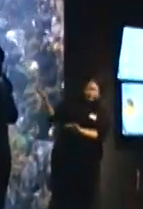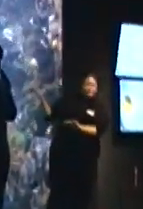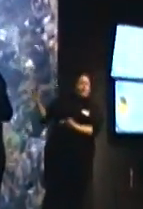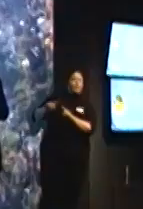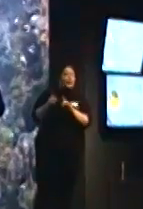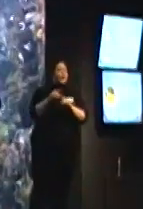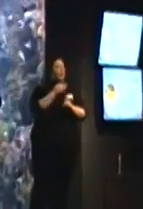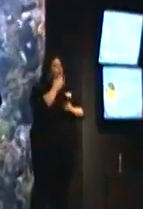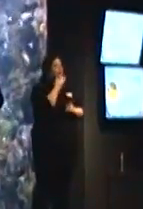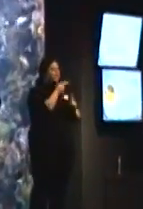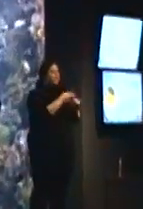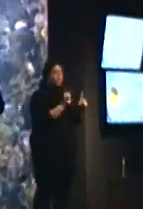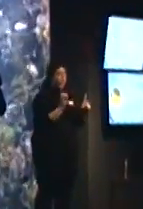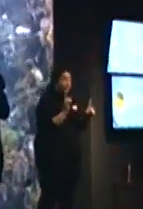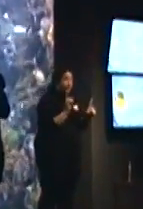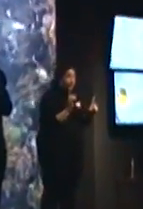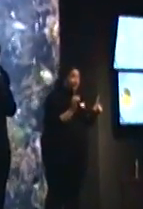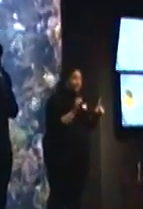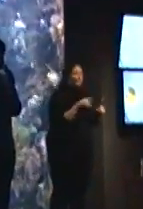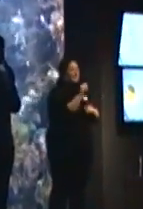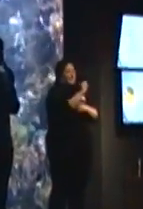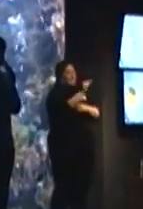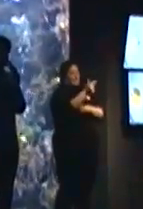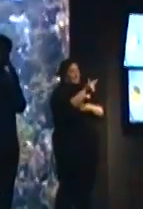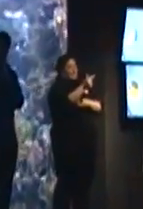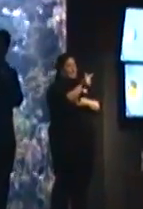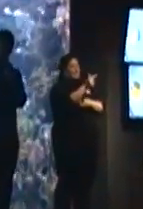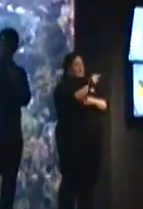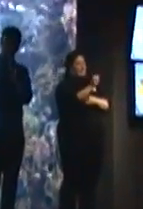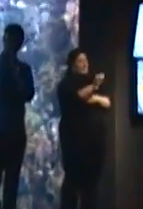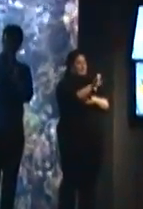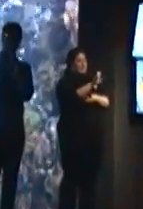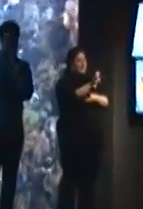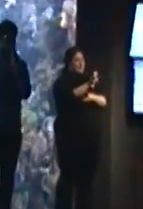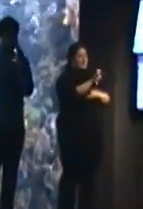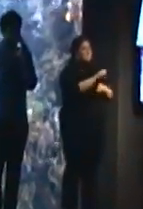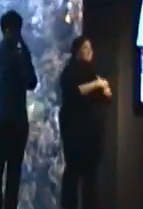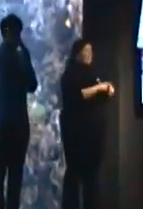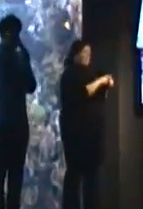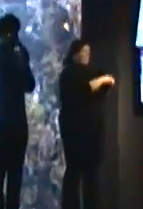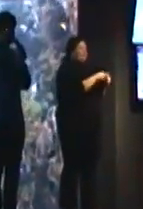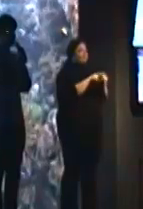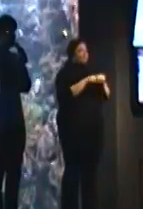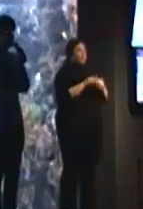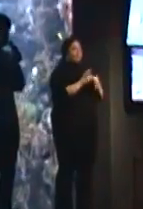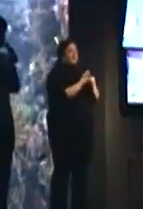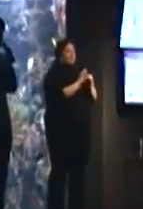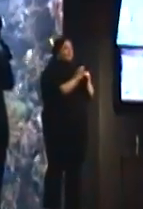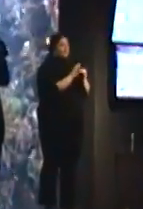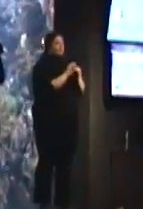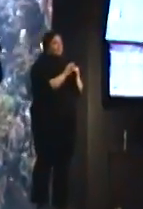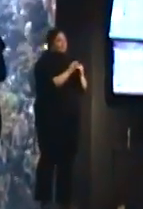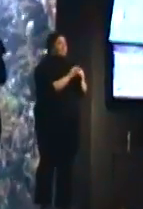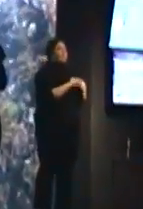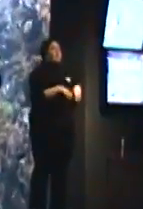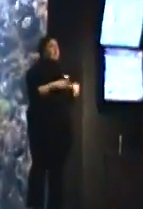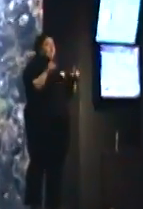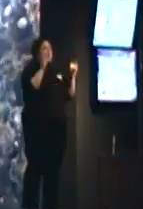that the coral has a symbiotic relationship with. We call that algae zooxanthellae.